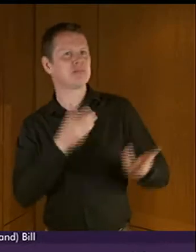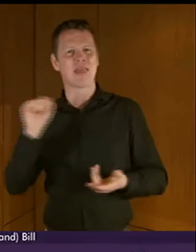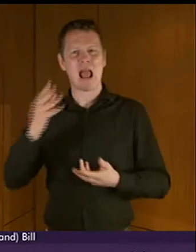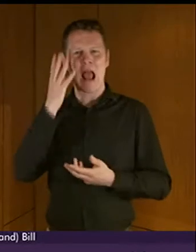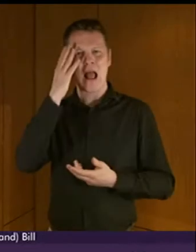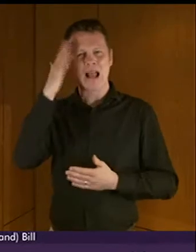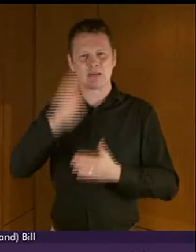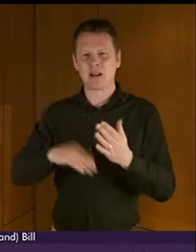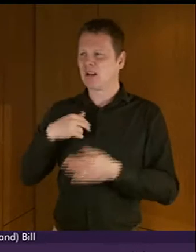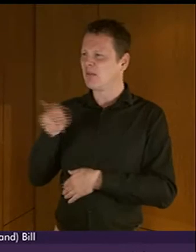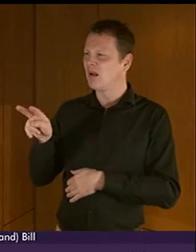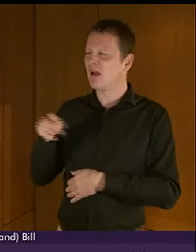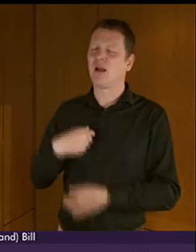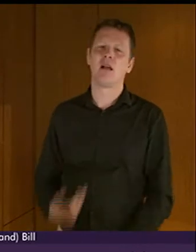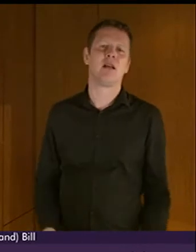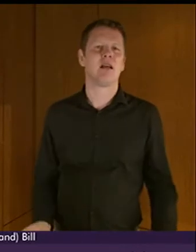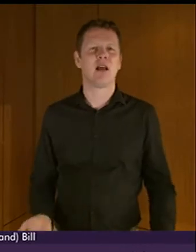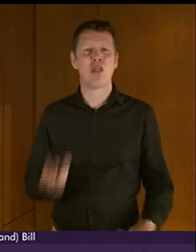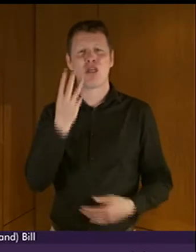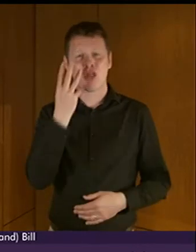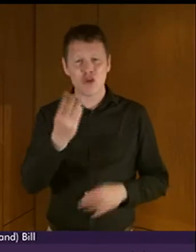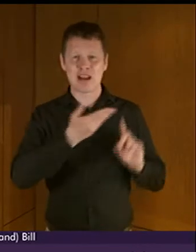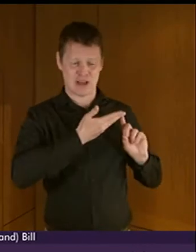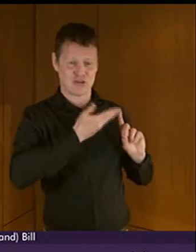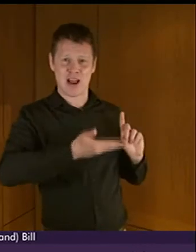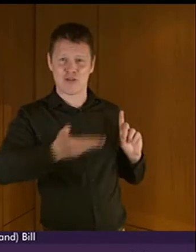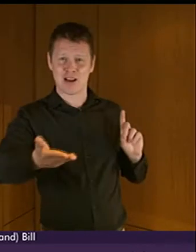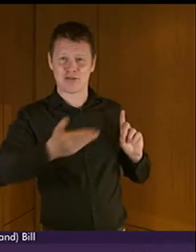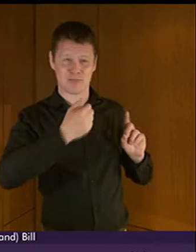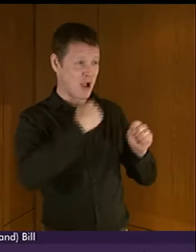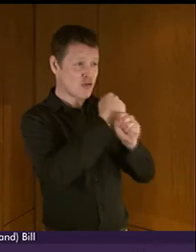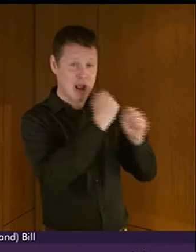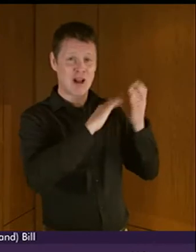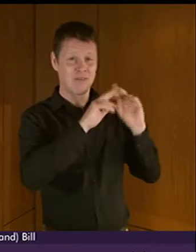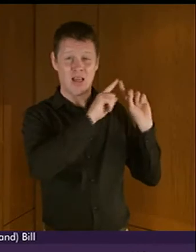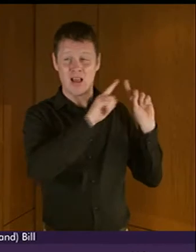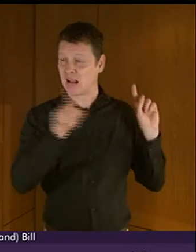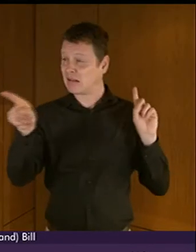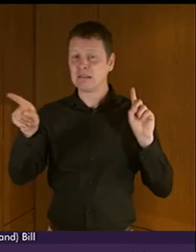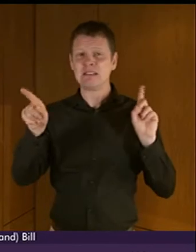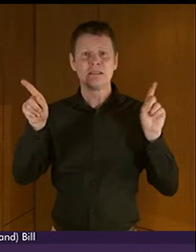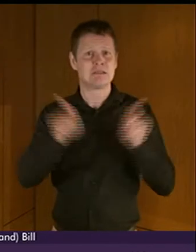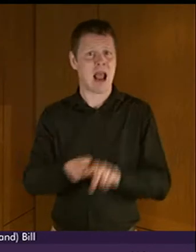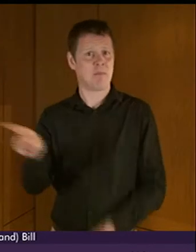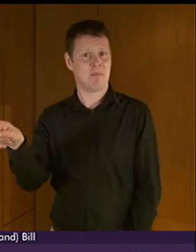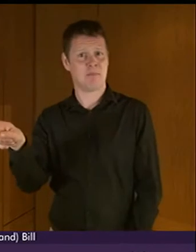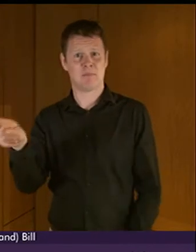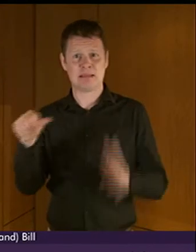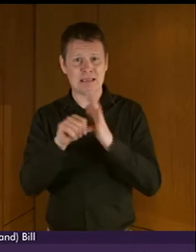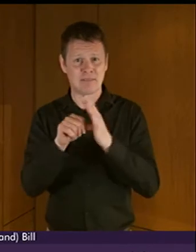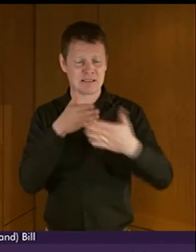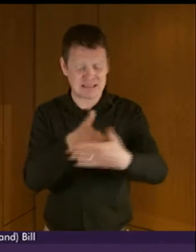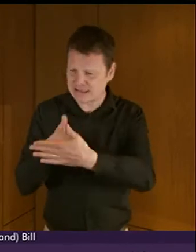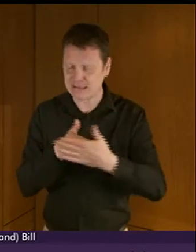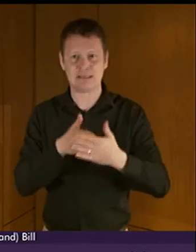almost three generations later that people were still experiencing the same difficulties in accessing services